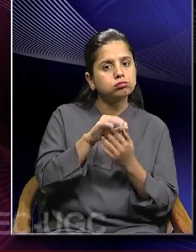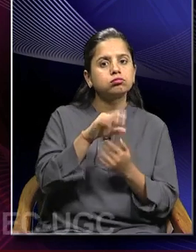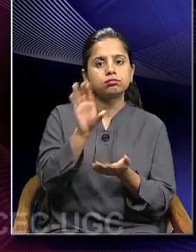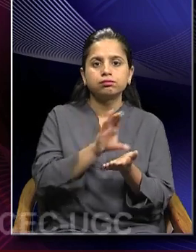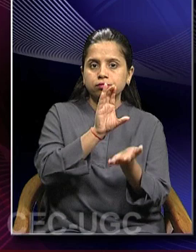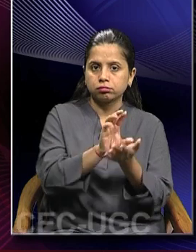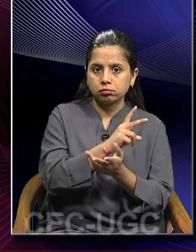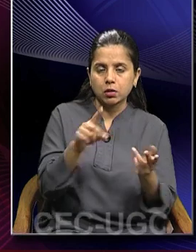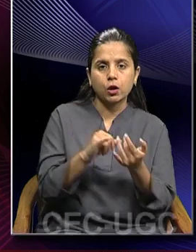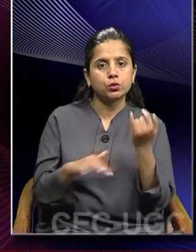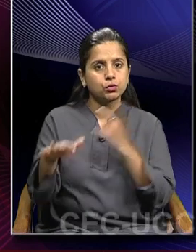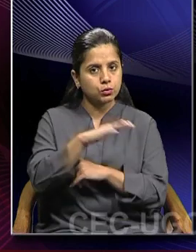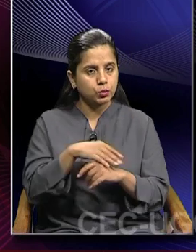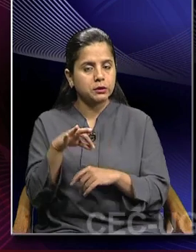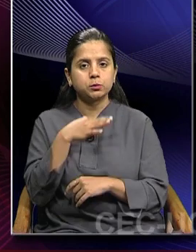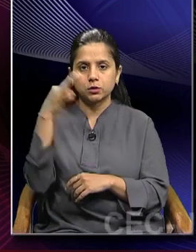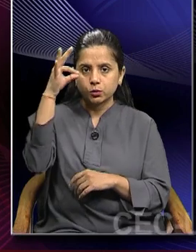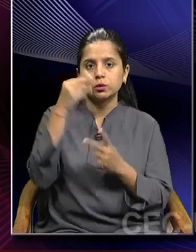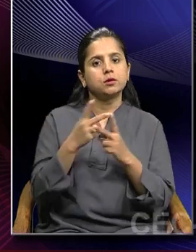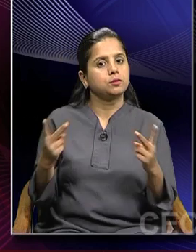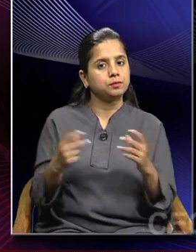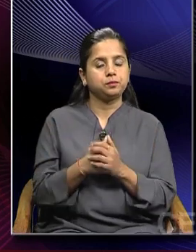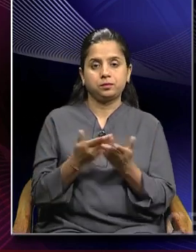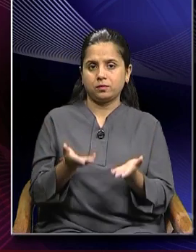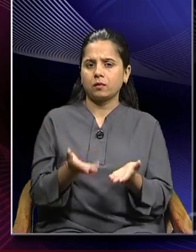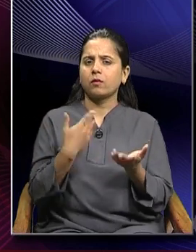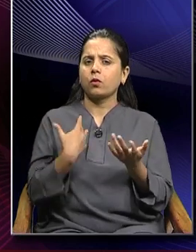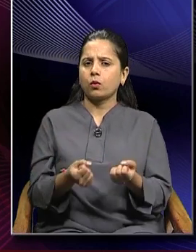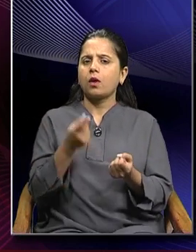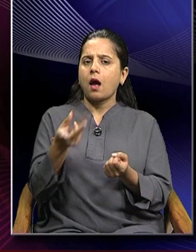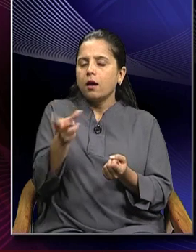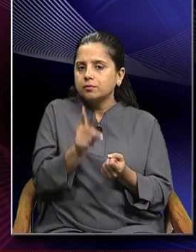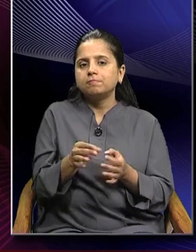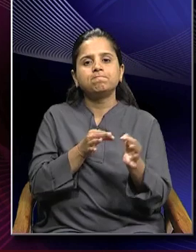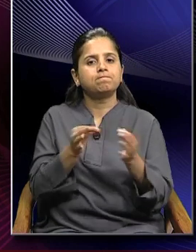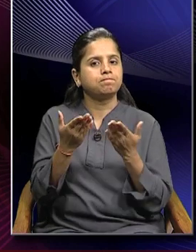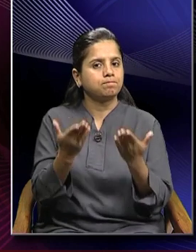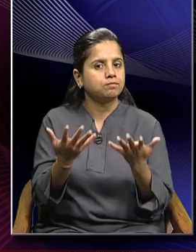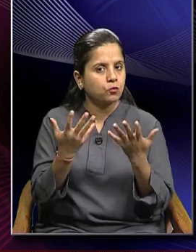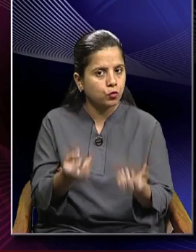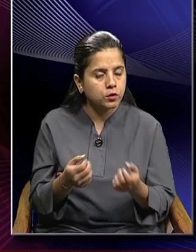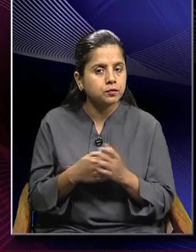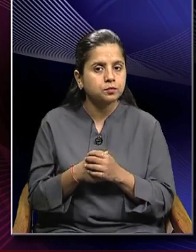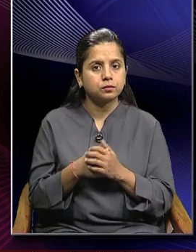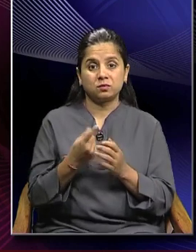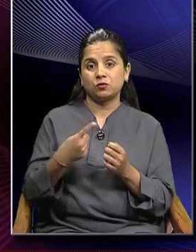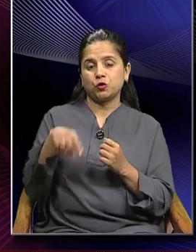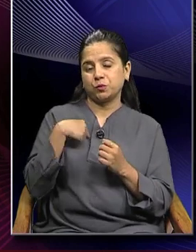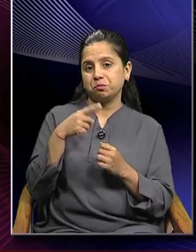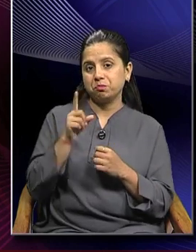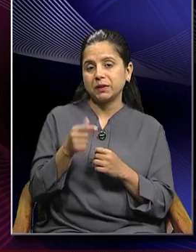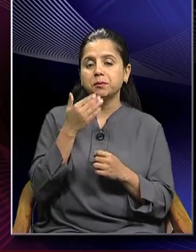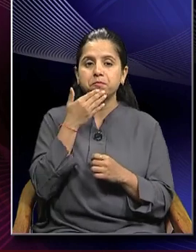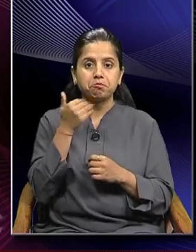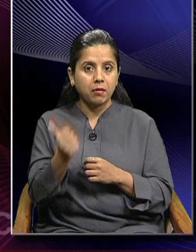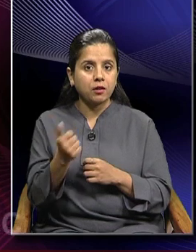capitalism, socialism and spiritualism. So here I would like to reiterate, my dear learners, that we have to take best